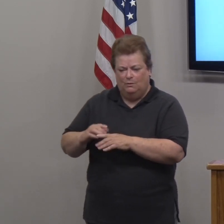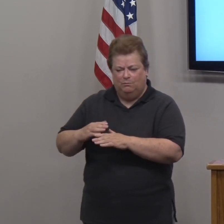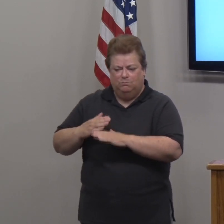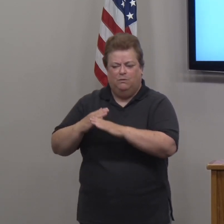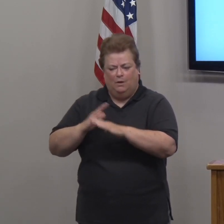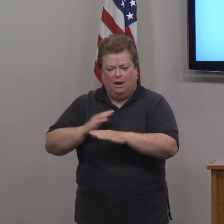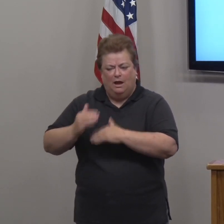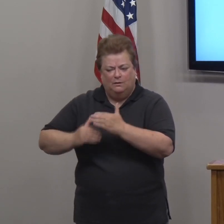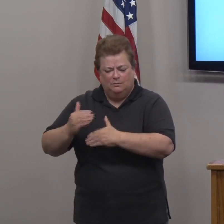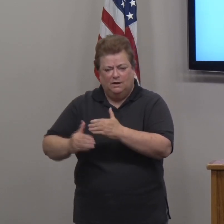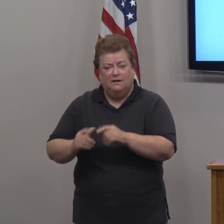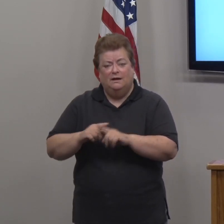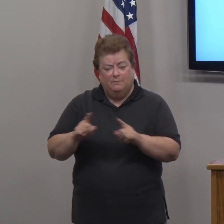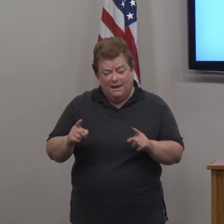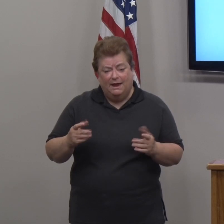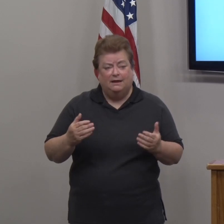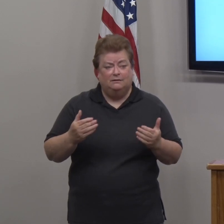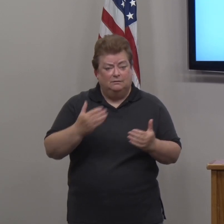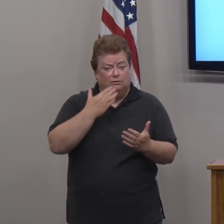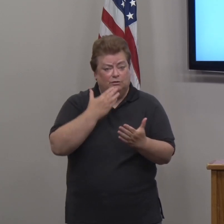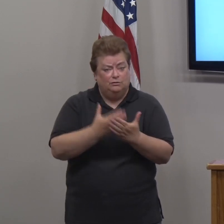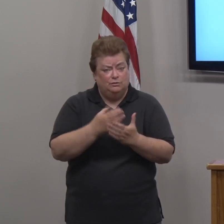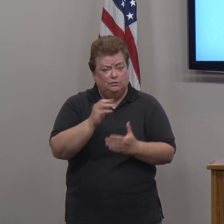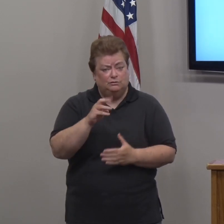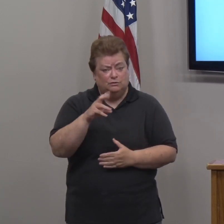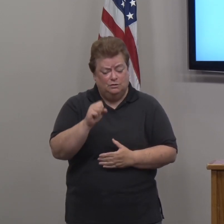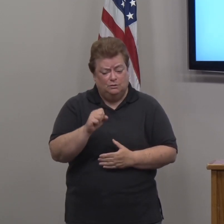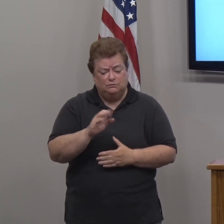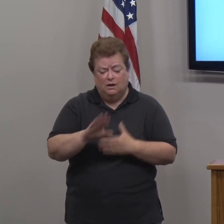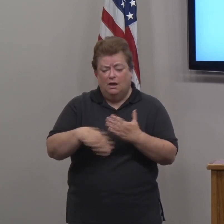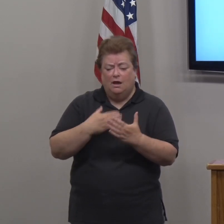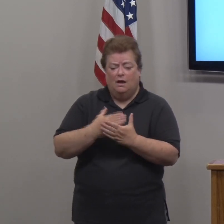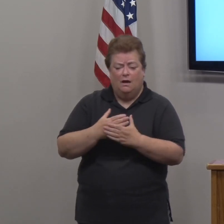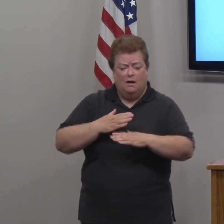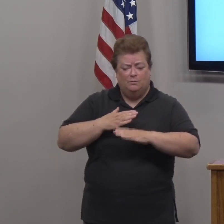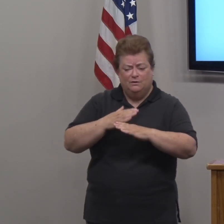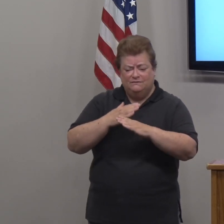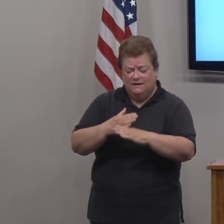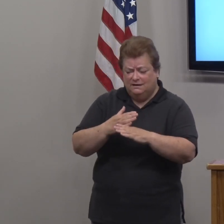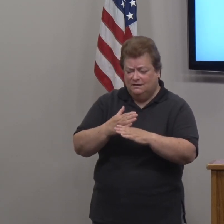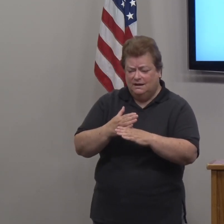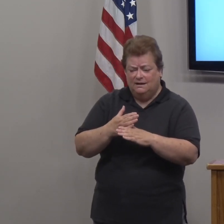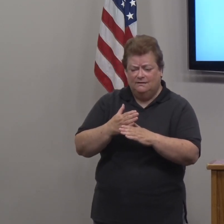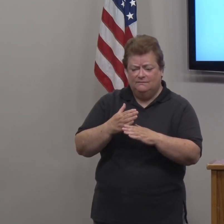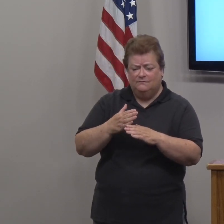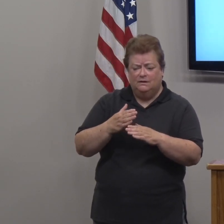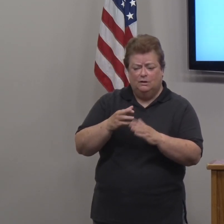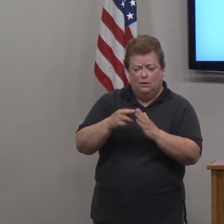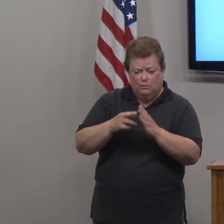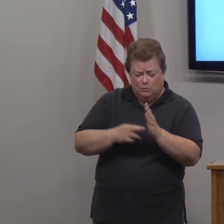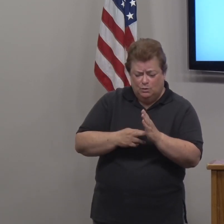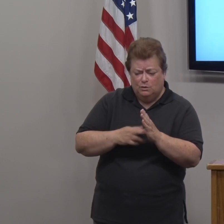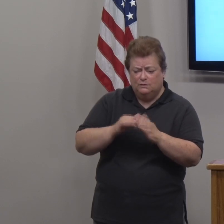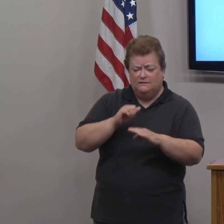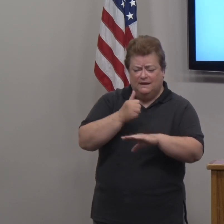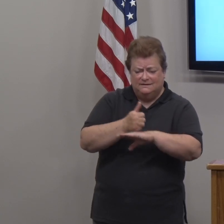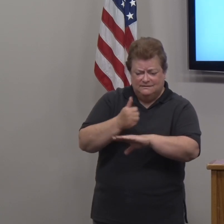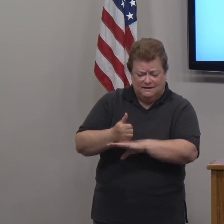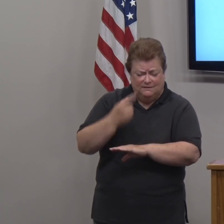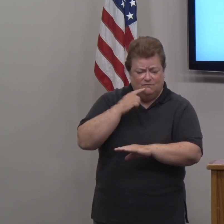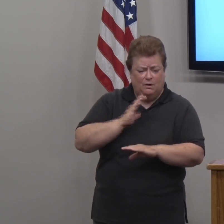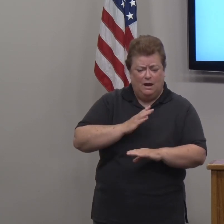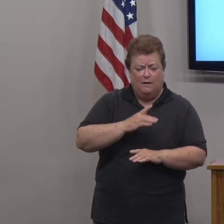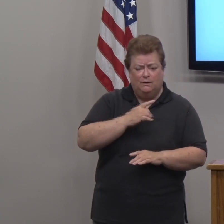made. But there is good news. All of the preventative measures that were put in place in our public schools and other local area